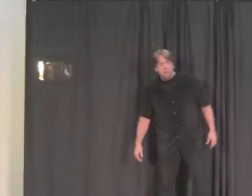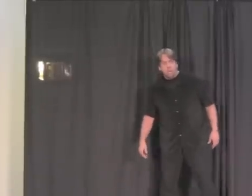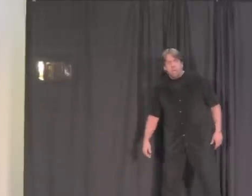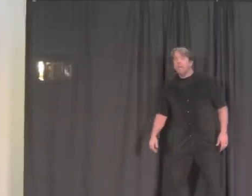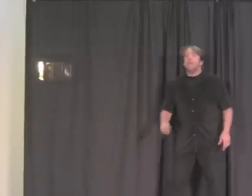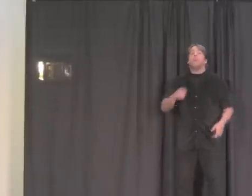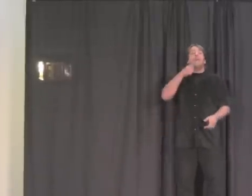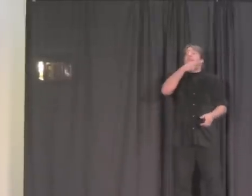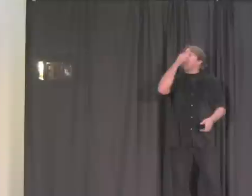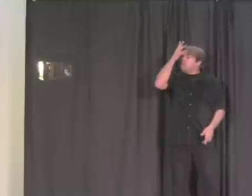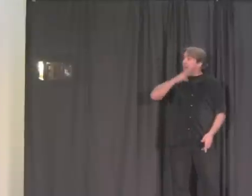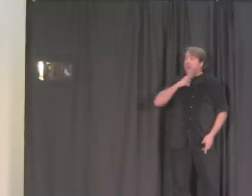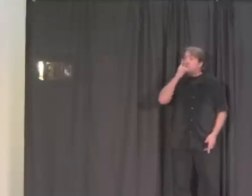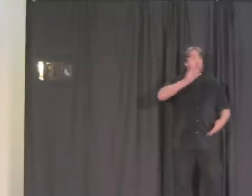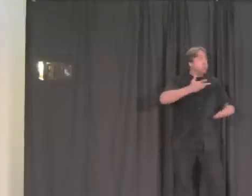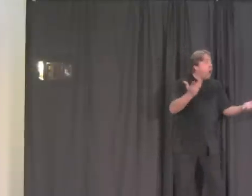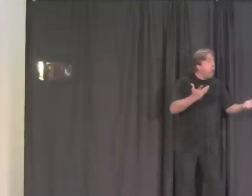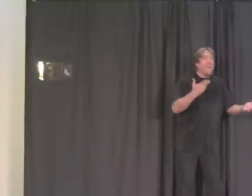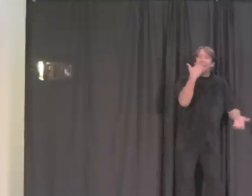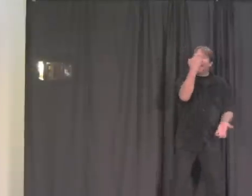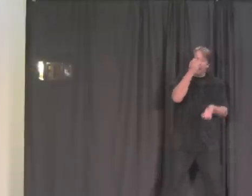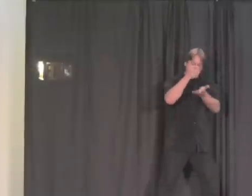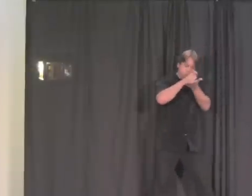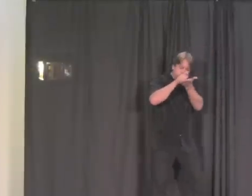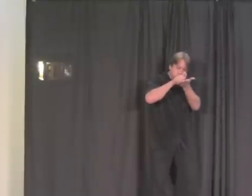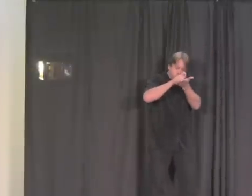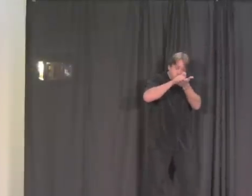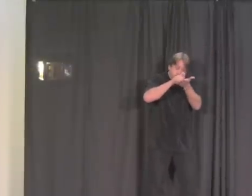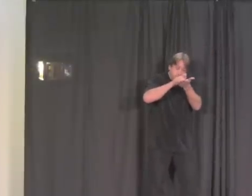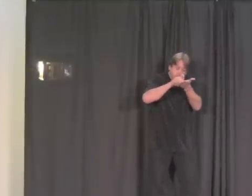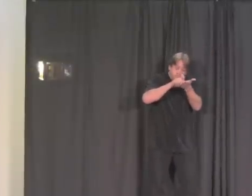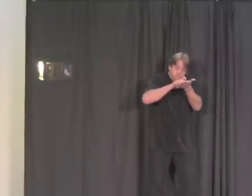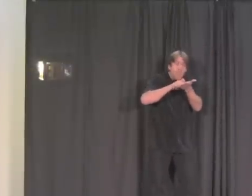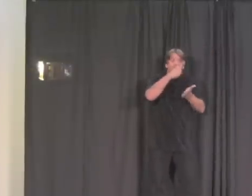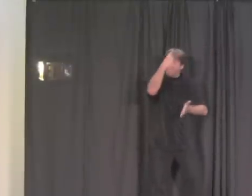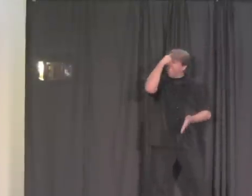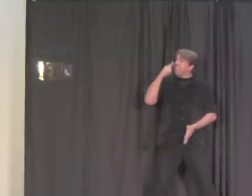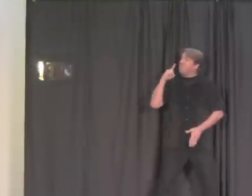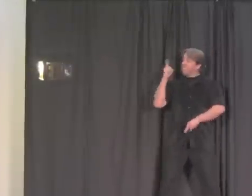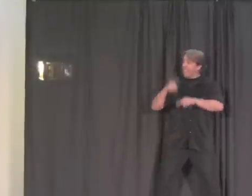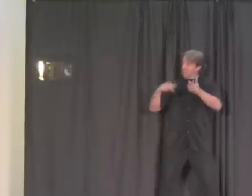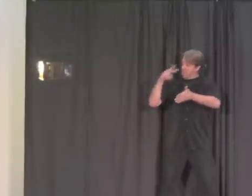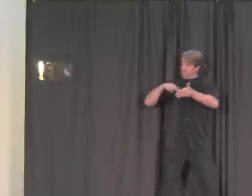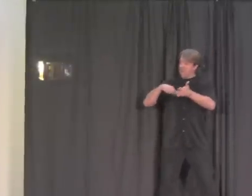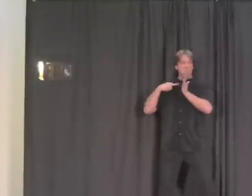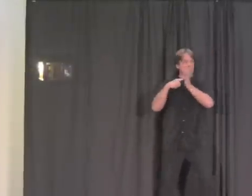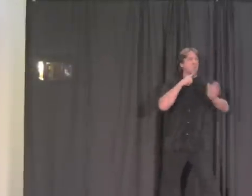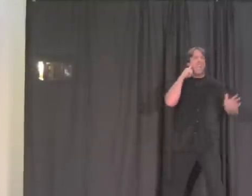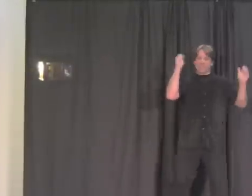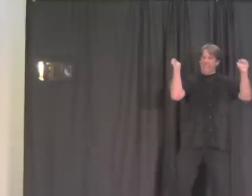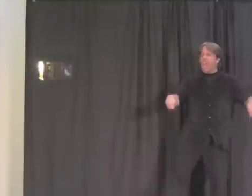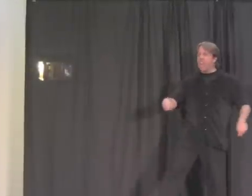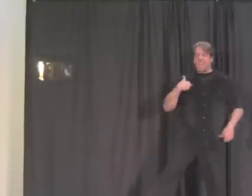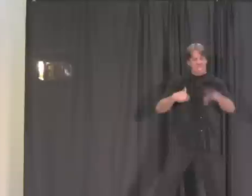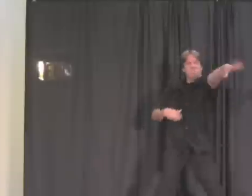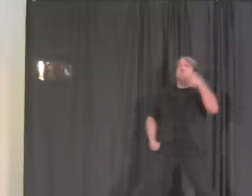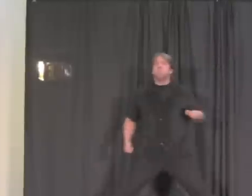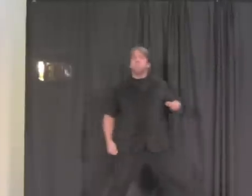first time. What do you want, hearing man? The hearing man wrote on a piece of paper. He thinks, I can't read, I show up, that